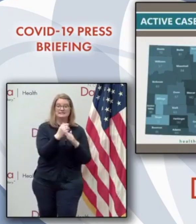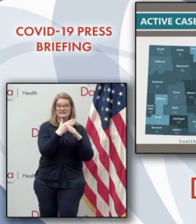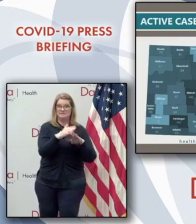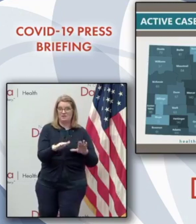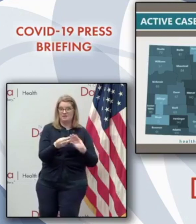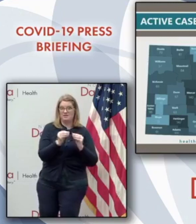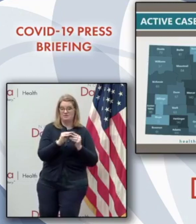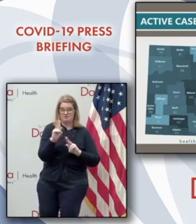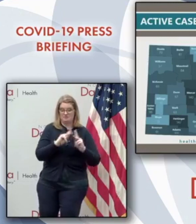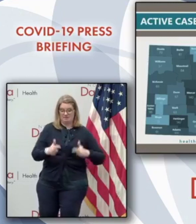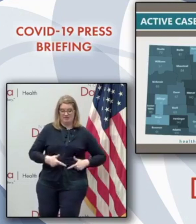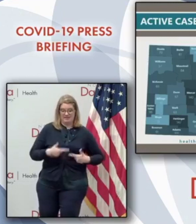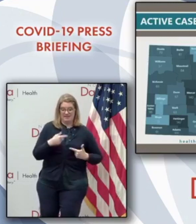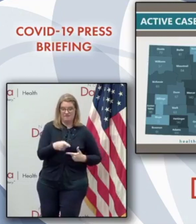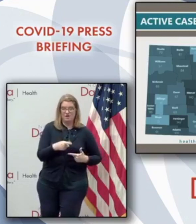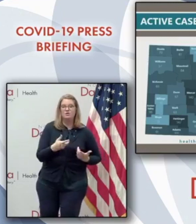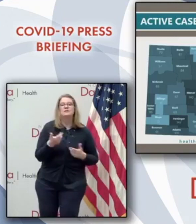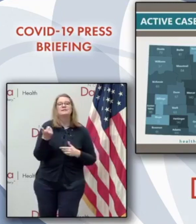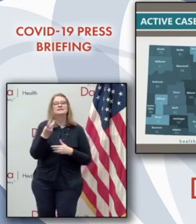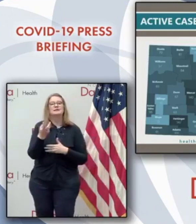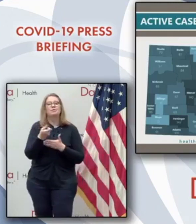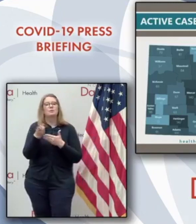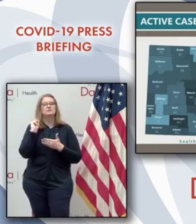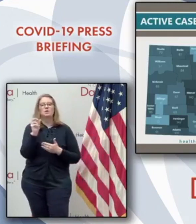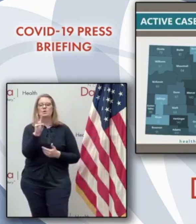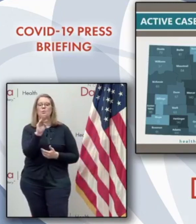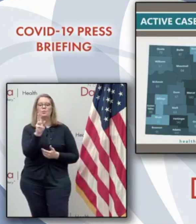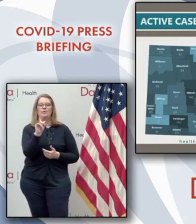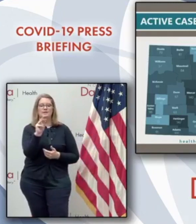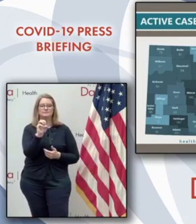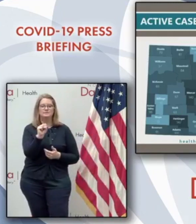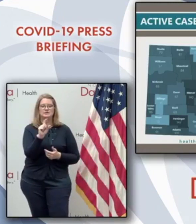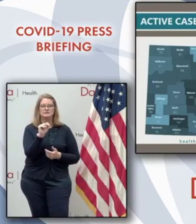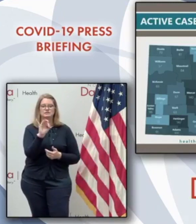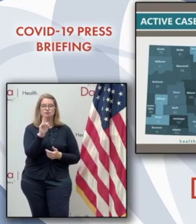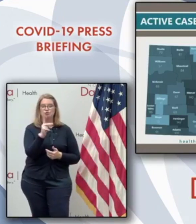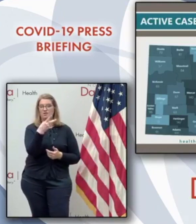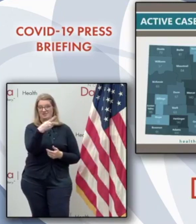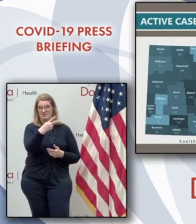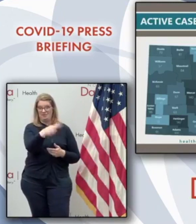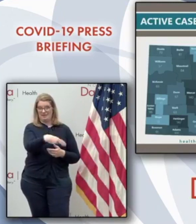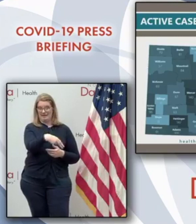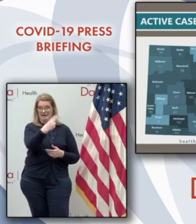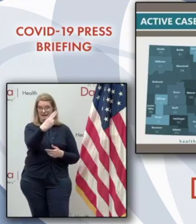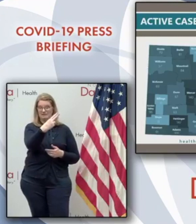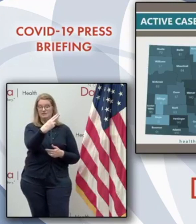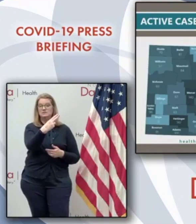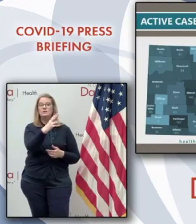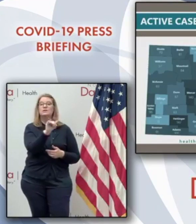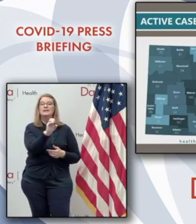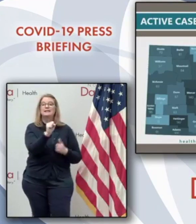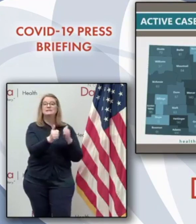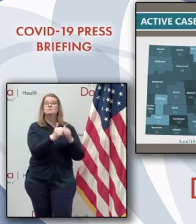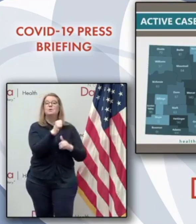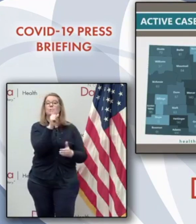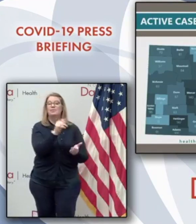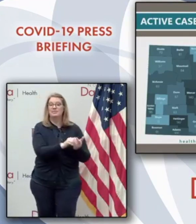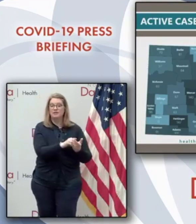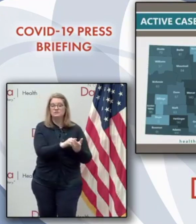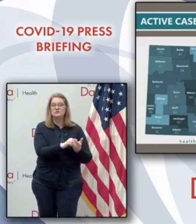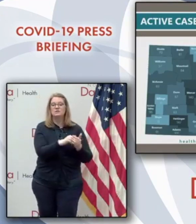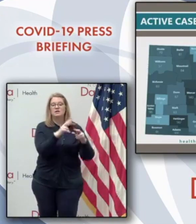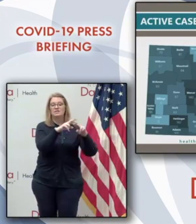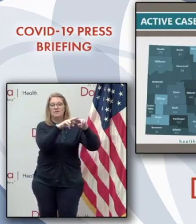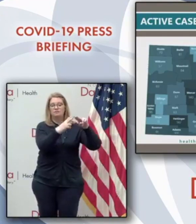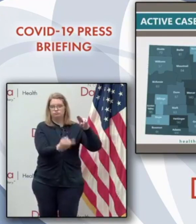know that several weeks ago, Williams and Stark were among our highest in terms of cases per 1,000 residents. They've come down off